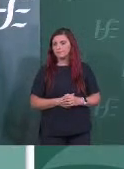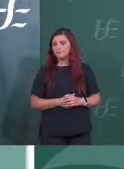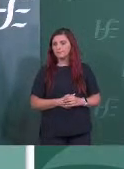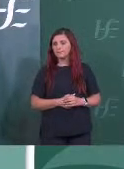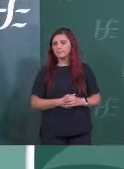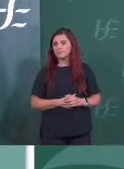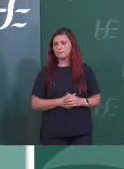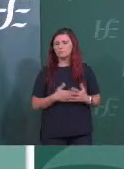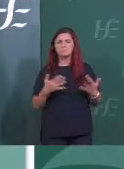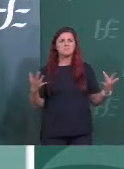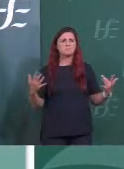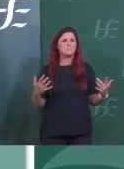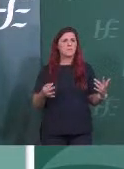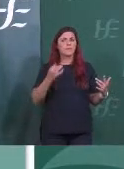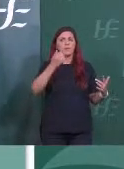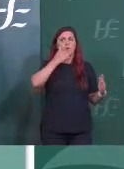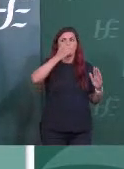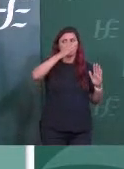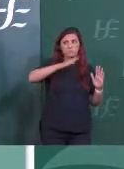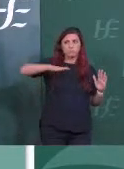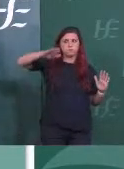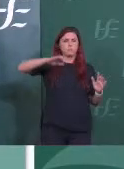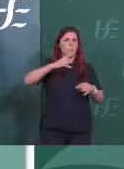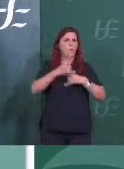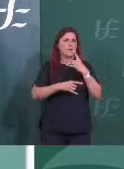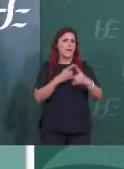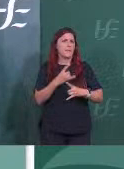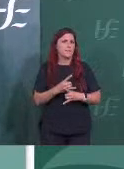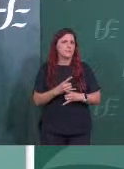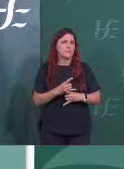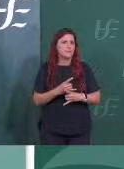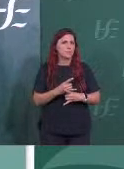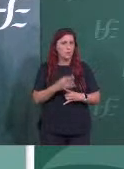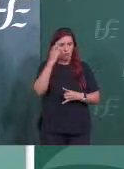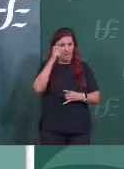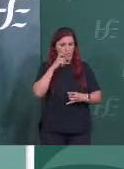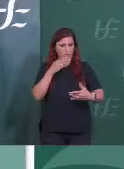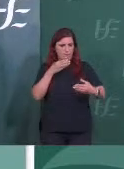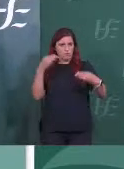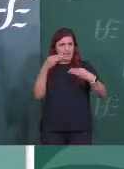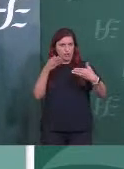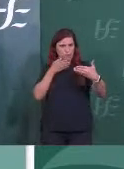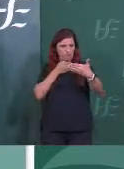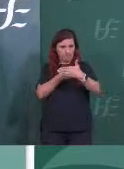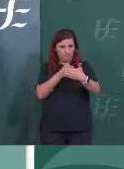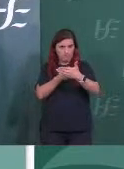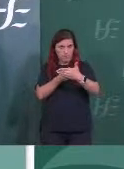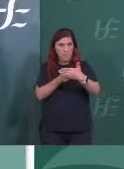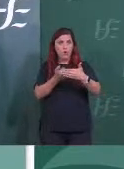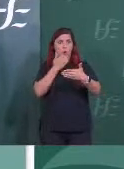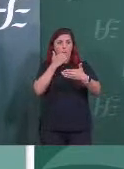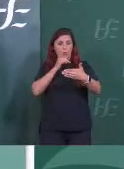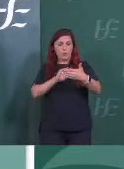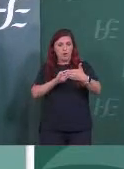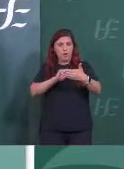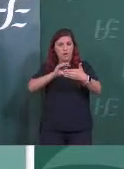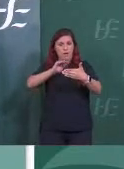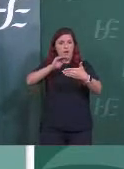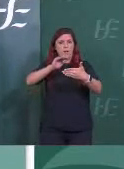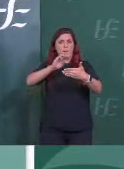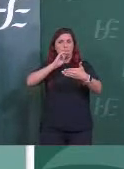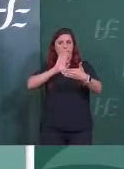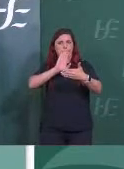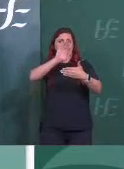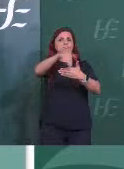Impact. So what happens when there's a rise in cases? If we use a flood wall analogy again, an increase in number of cases or a rising tide increases the